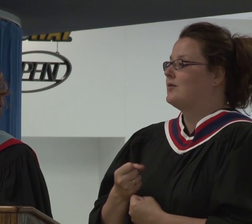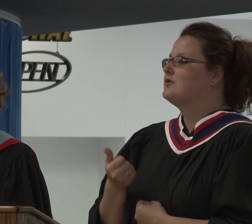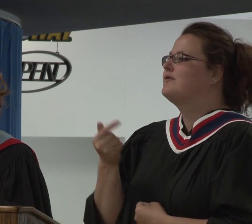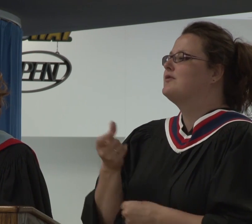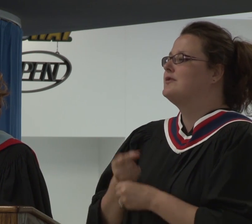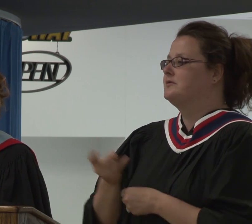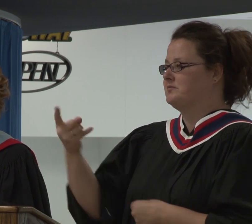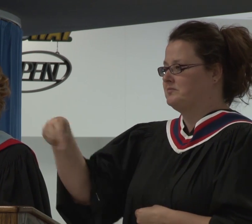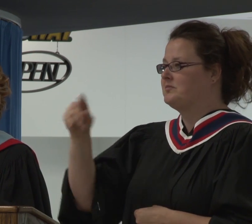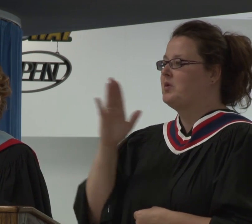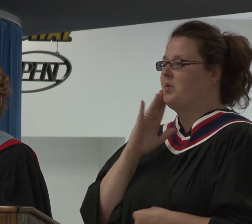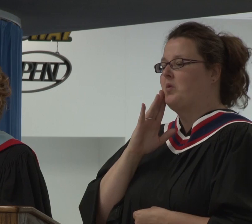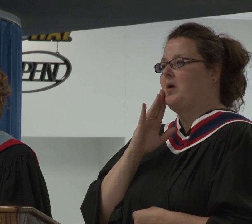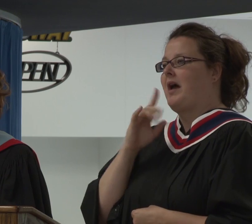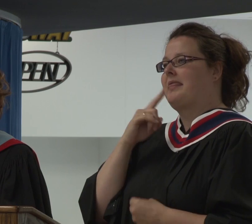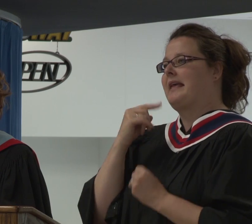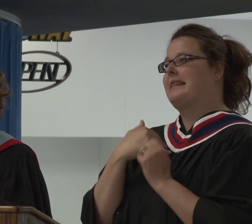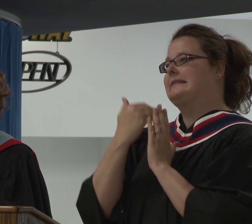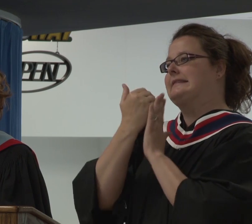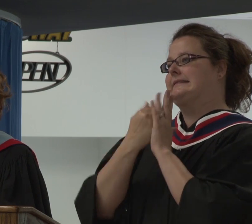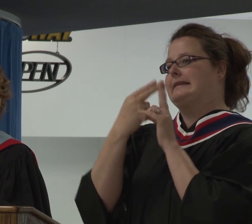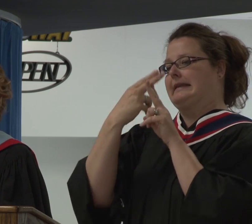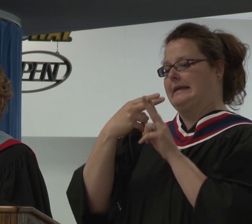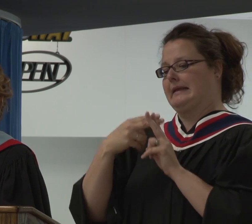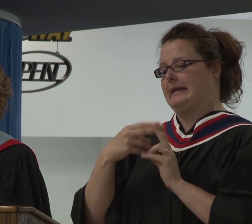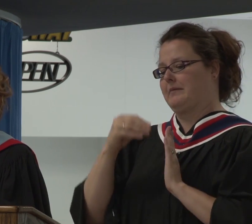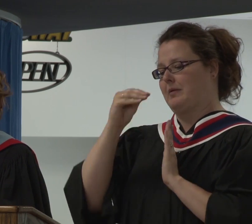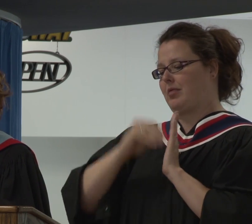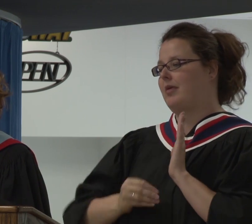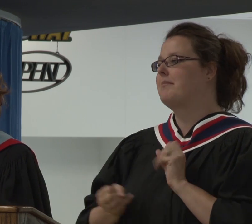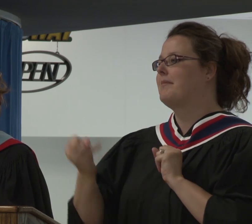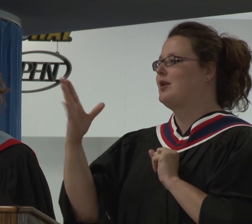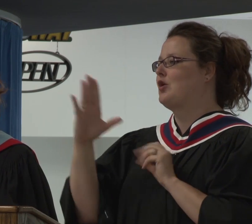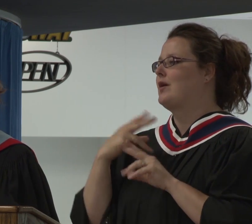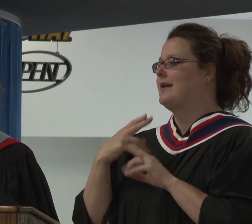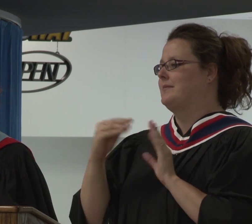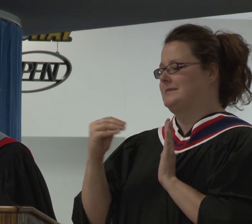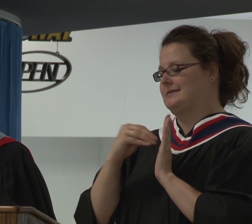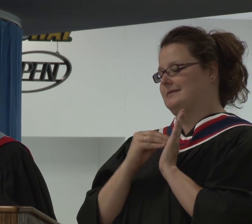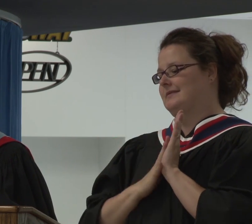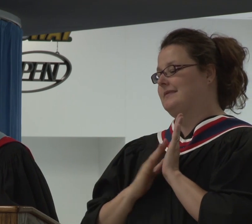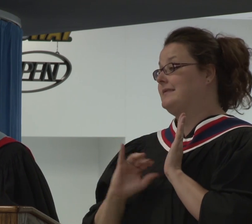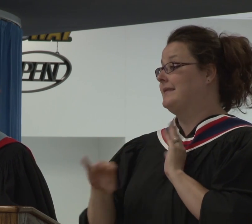few years, when I think of this list and put it together, many of your names will be there.